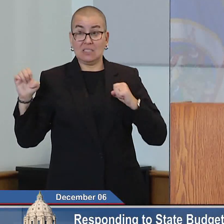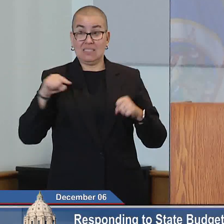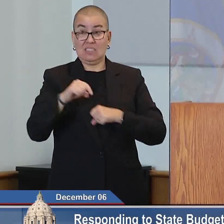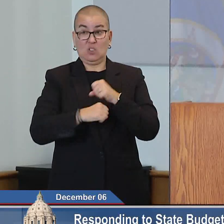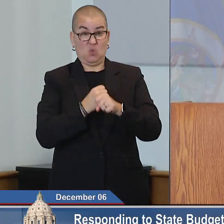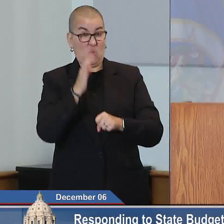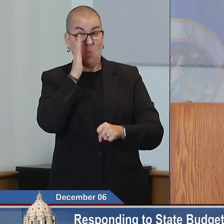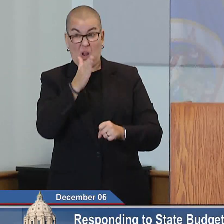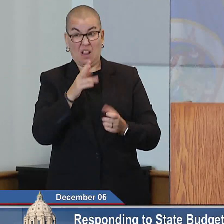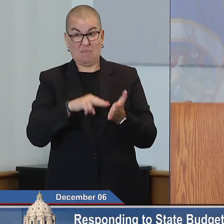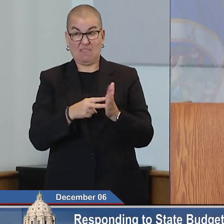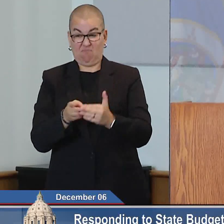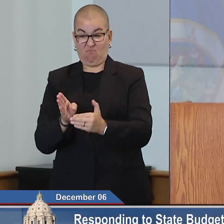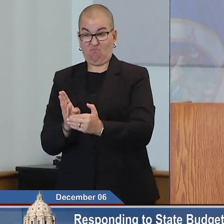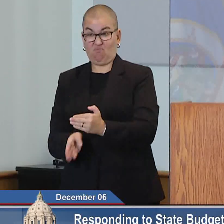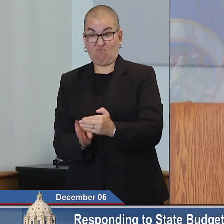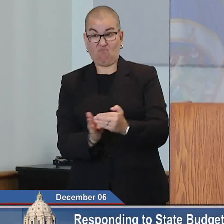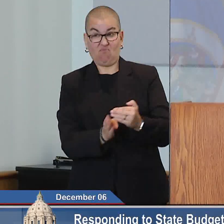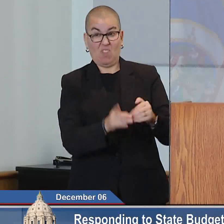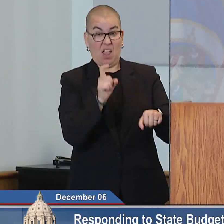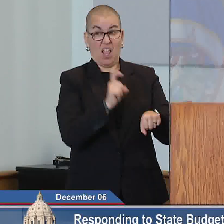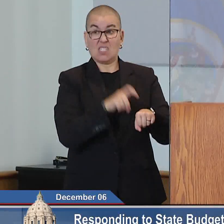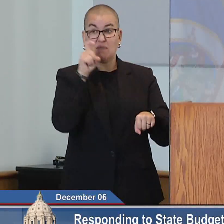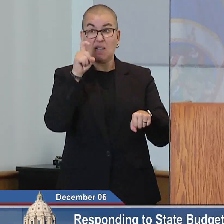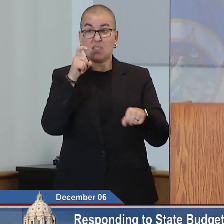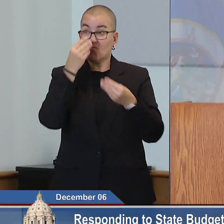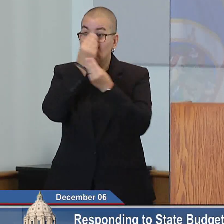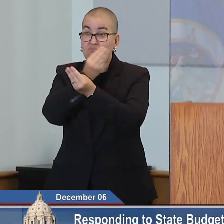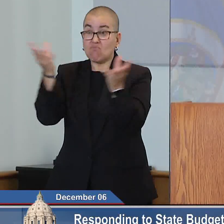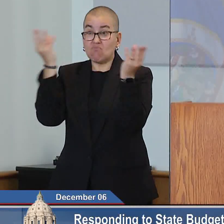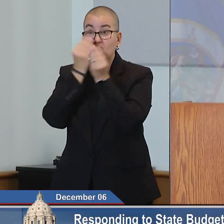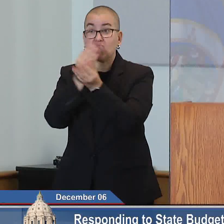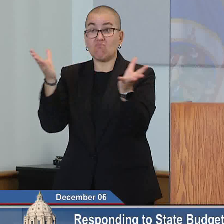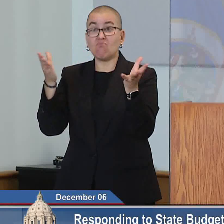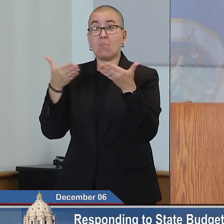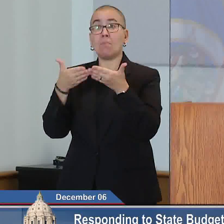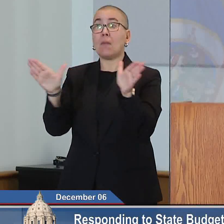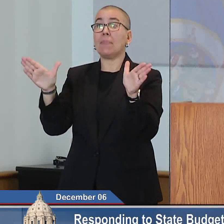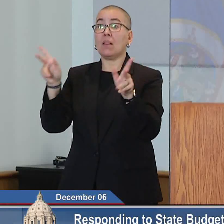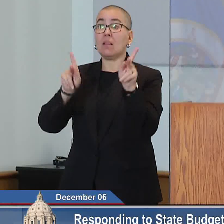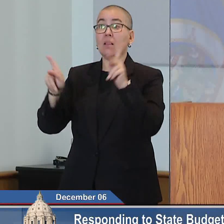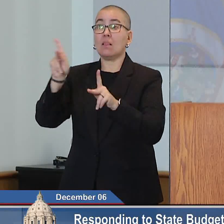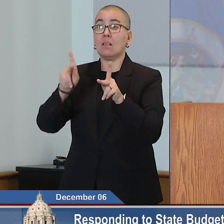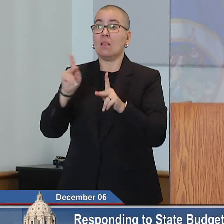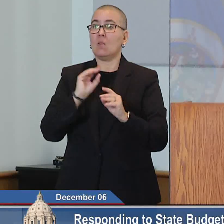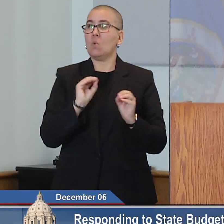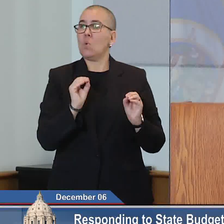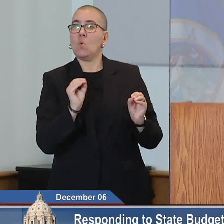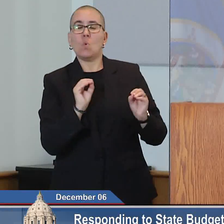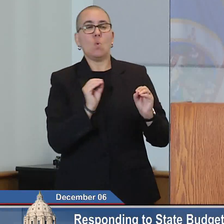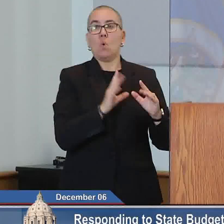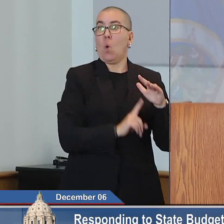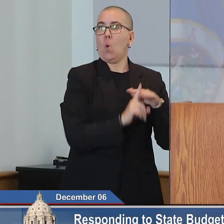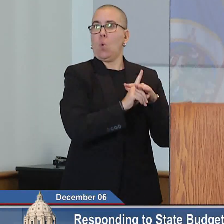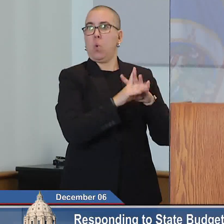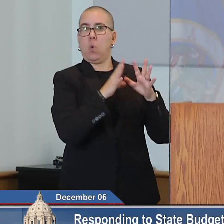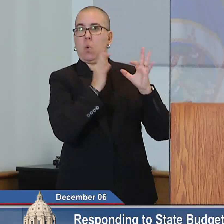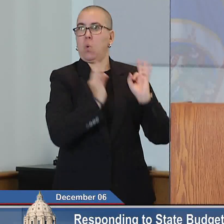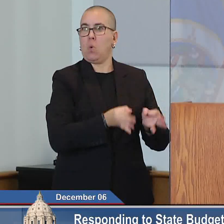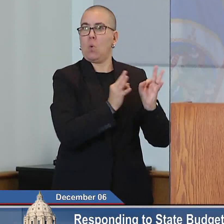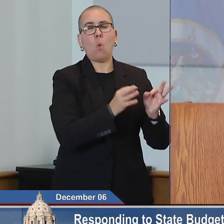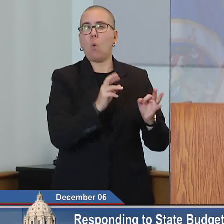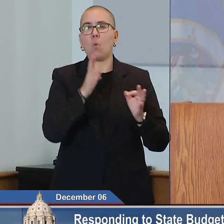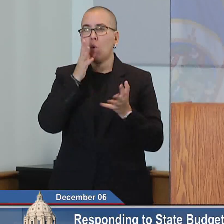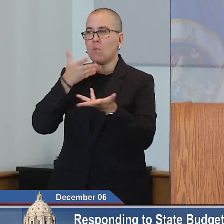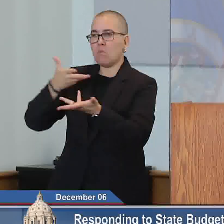on time and do it in a way that's transparent so the public can participate and not have the last minute sort of back and forth behind closed doors?